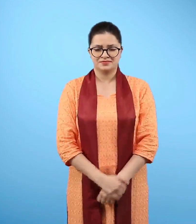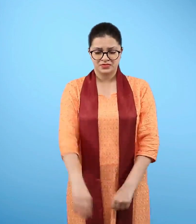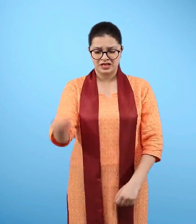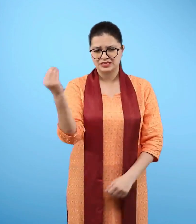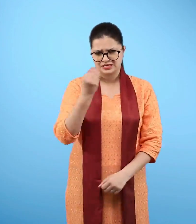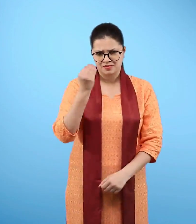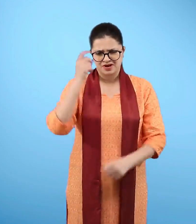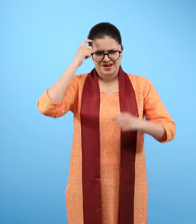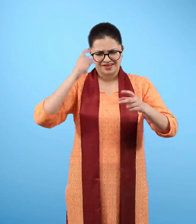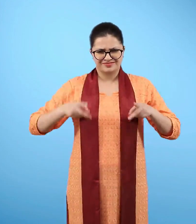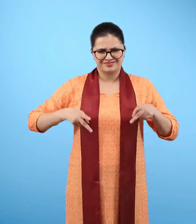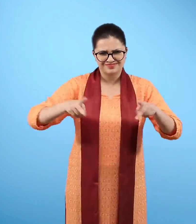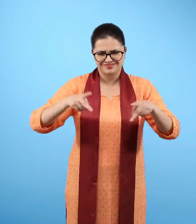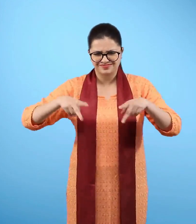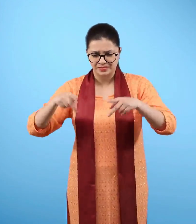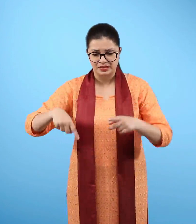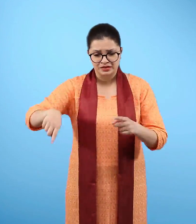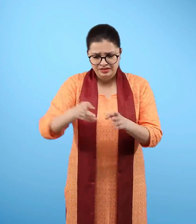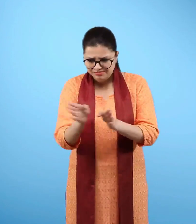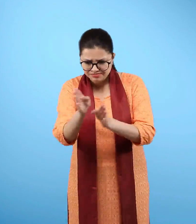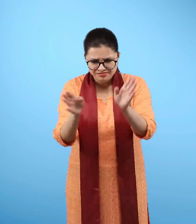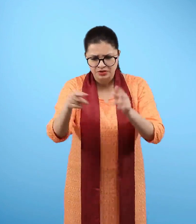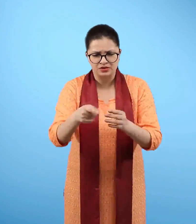Some roads are shown in this part of the map.